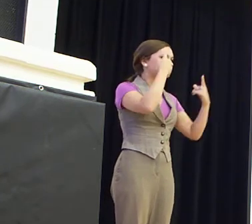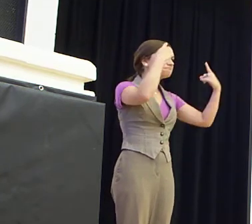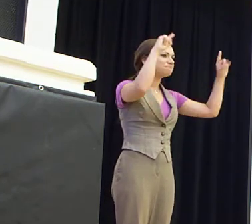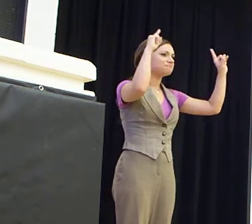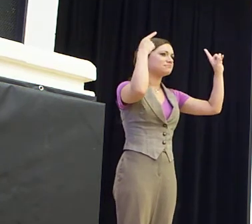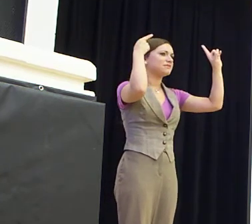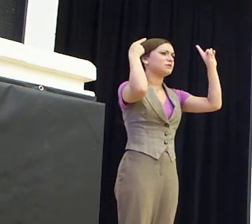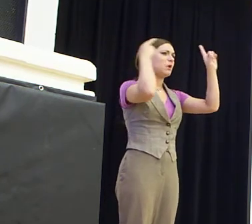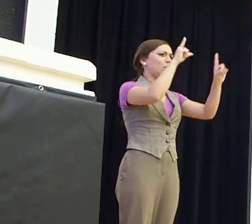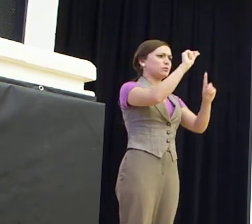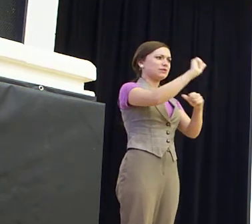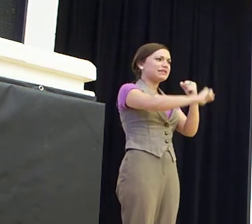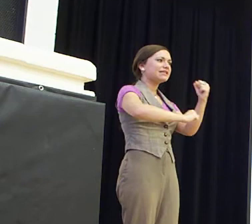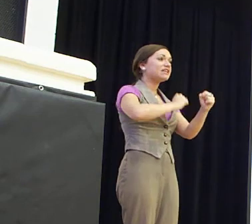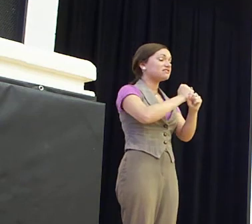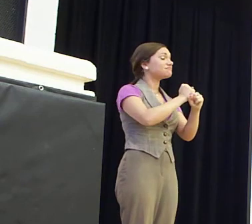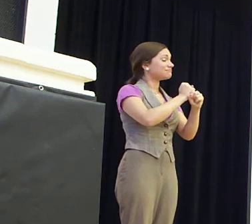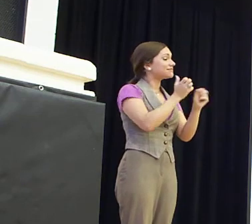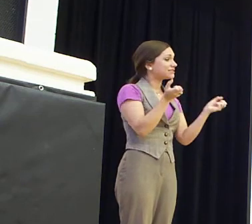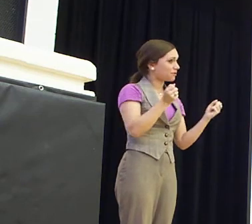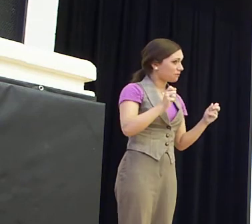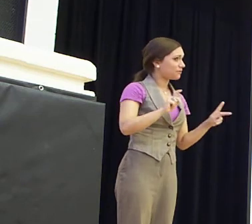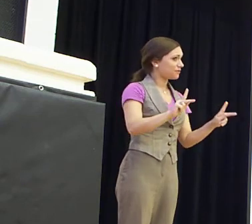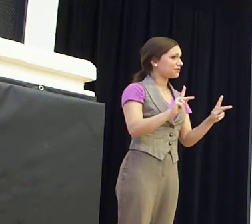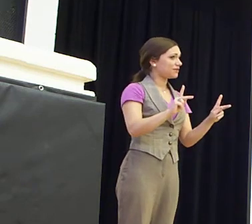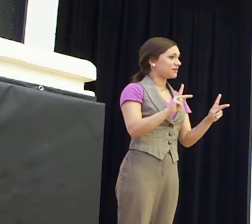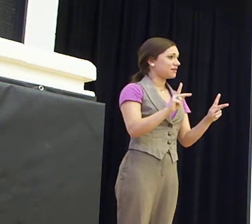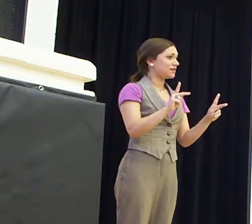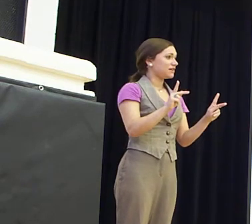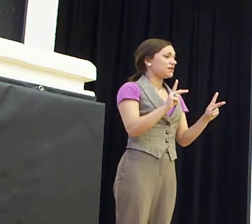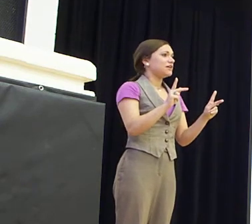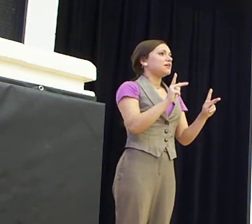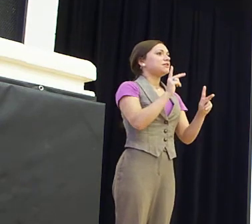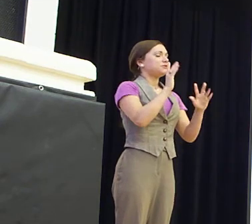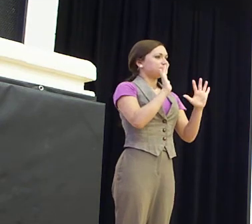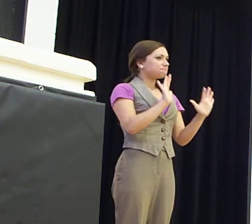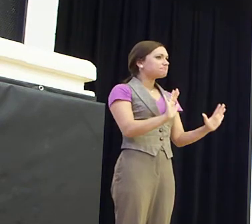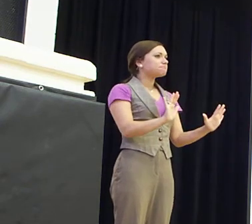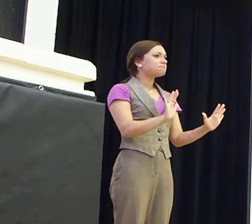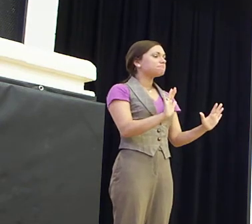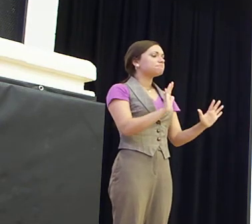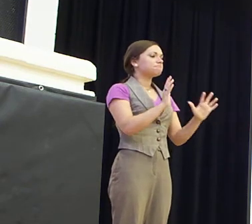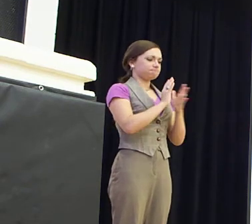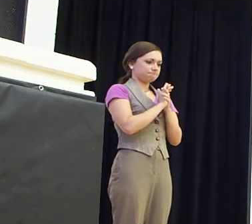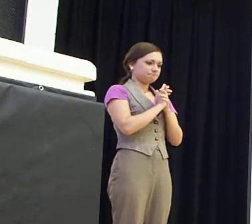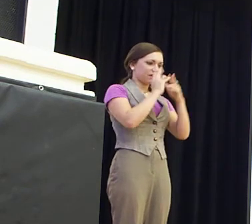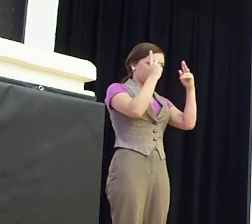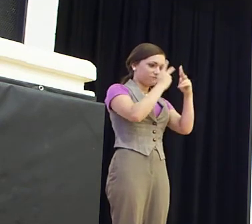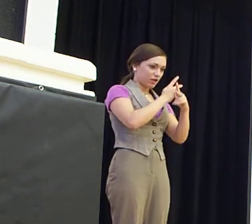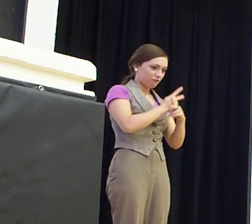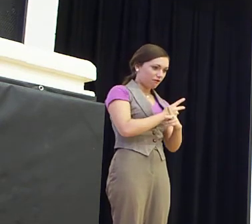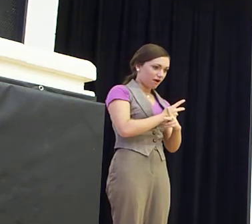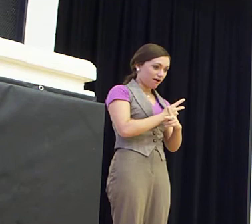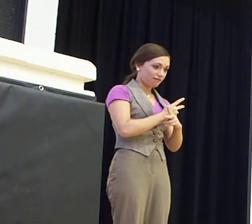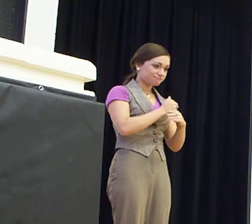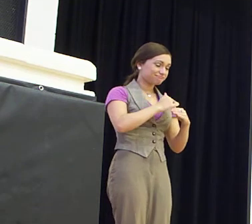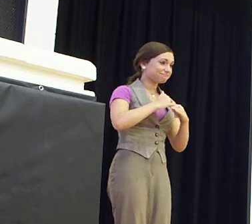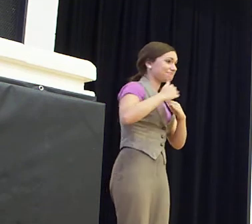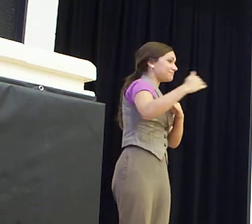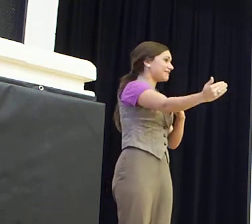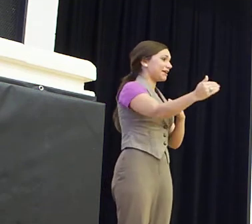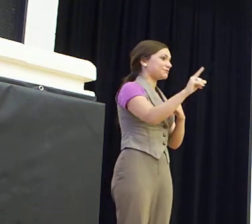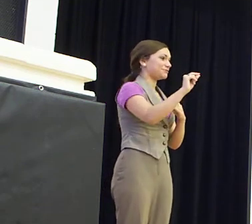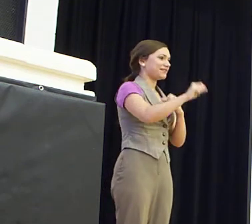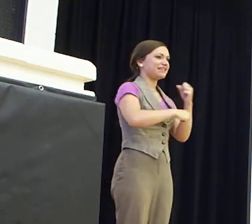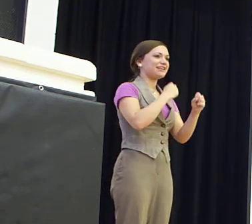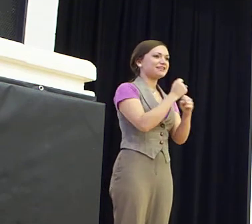an opportunity to take stock, figure out what the next 20 years